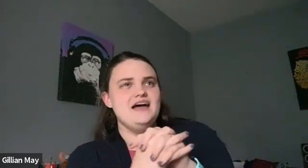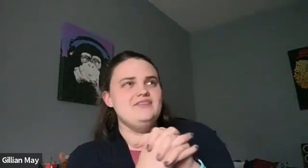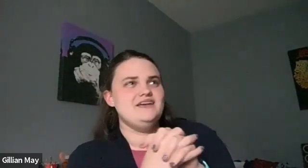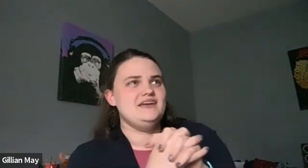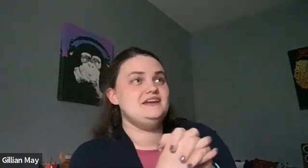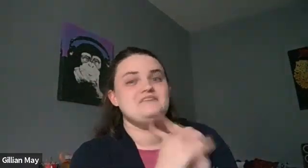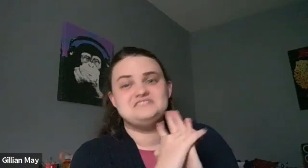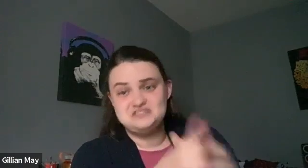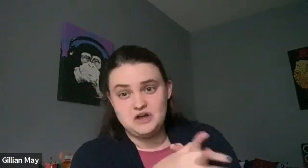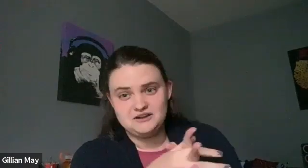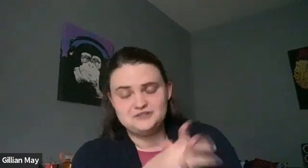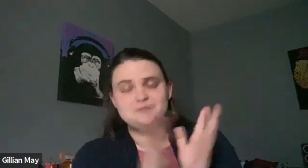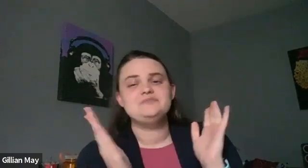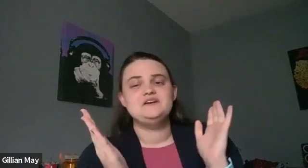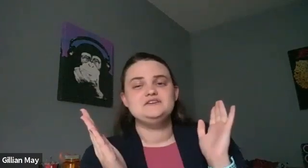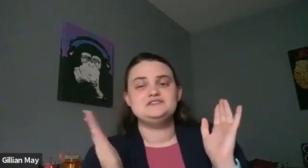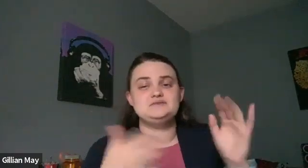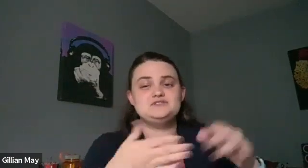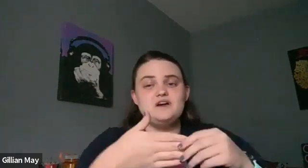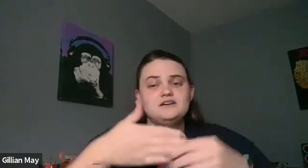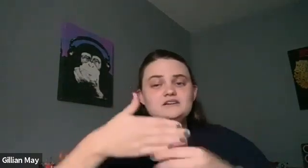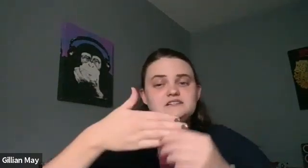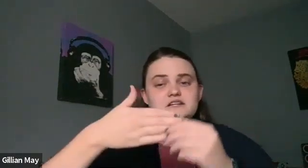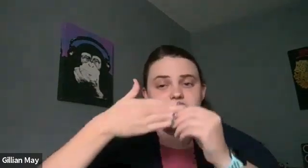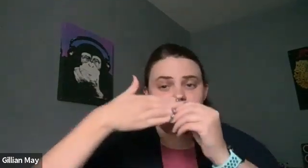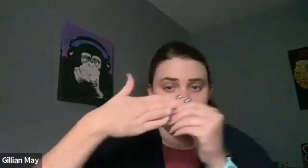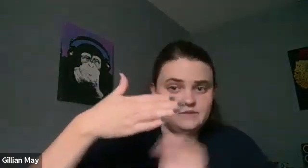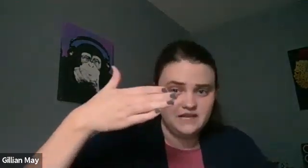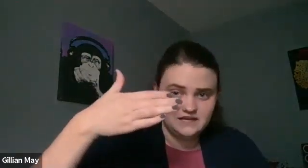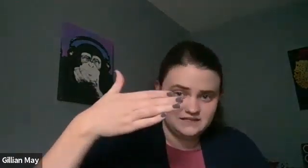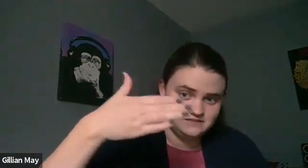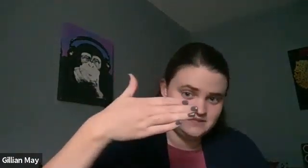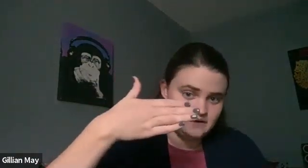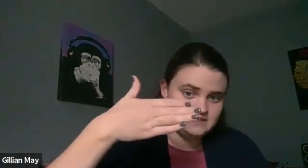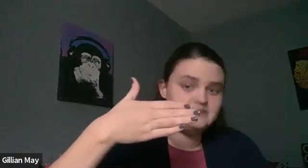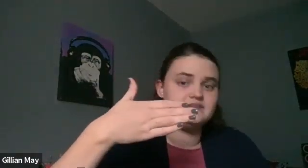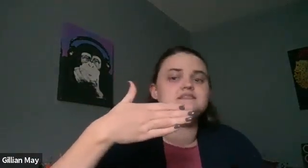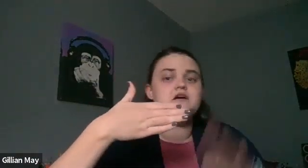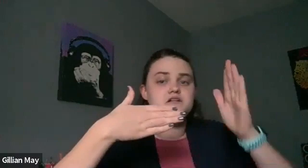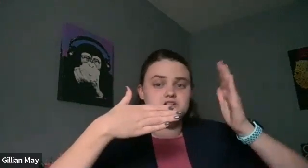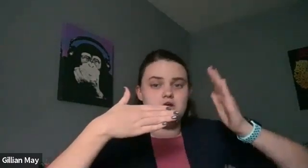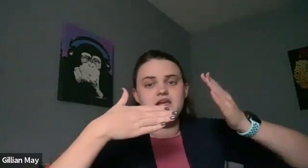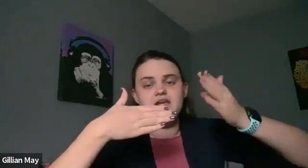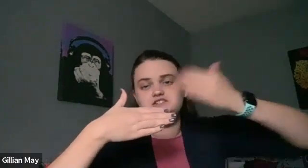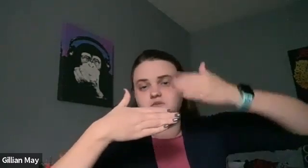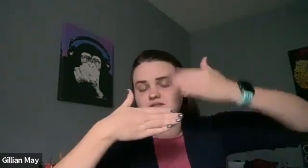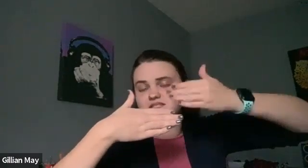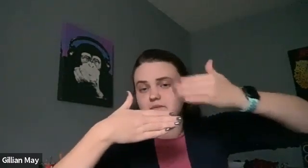And then soccer. So soccer is going to be non-dominant hand is sideways like this. Dominant hand's doing the same